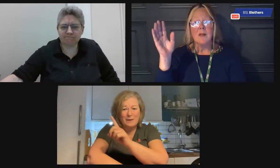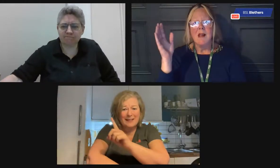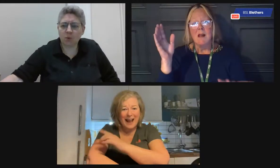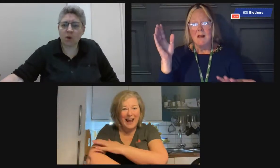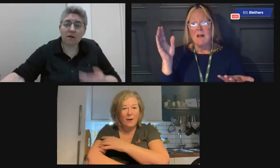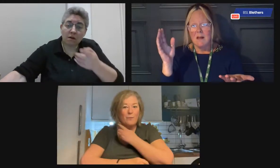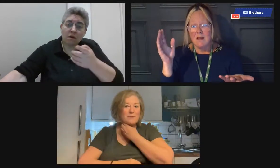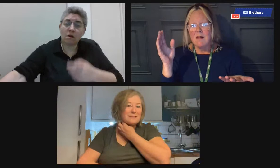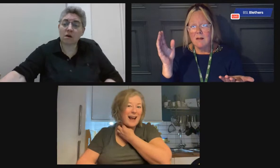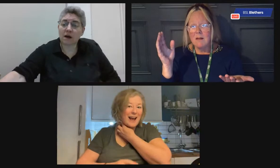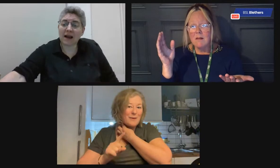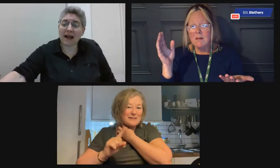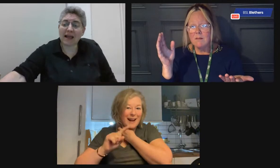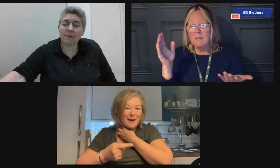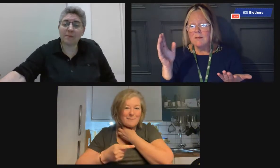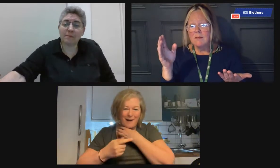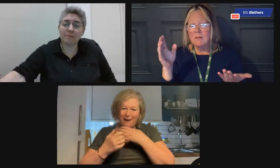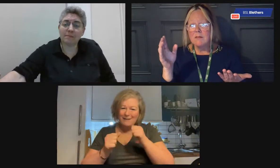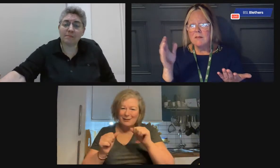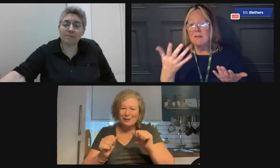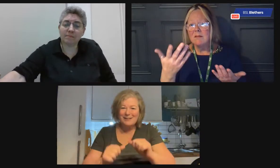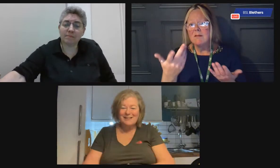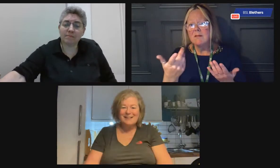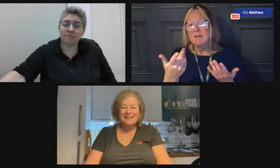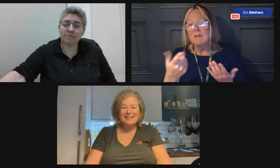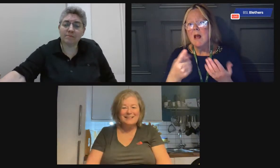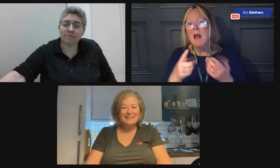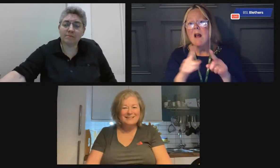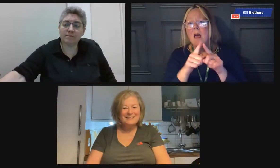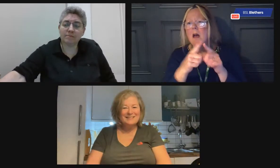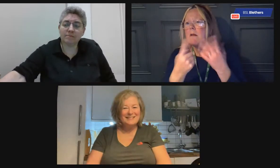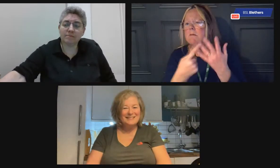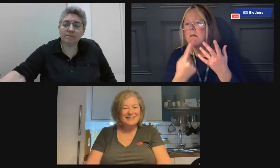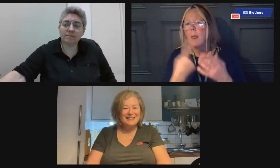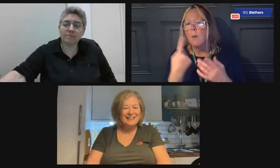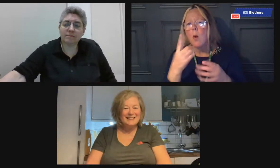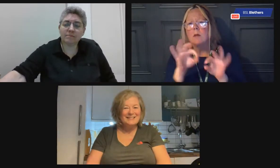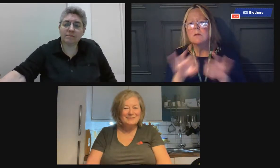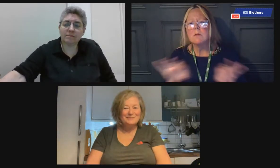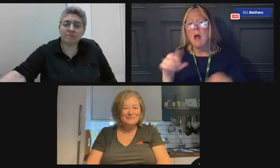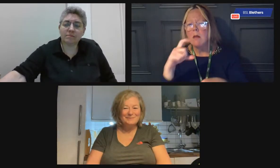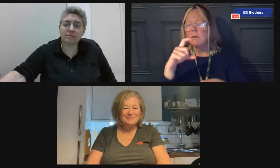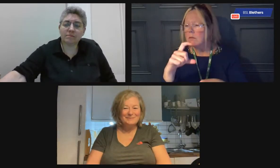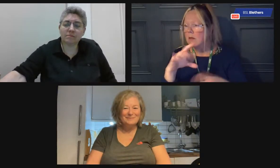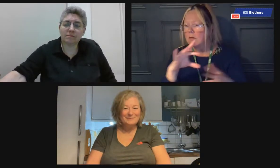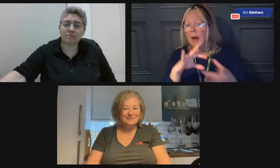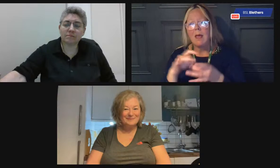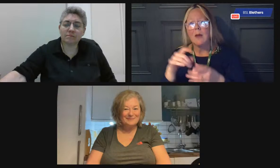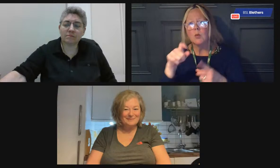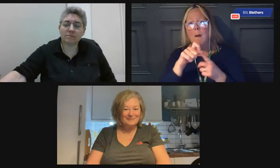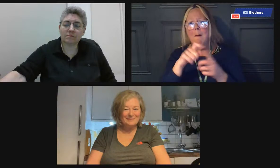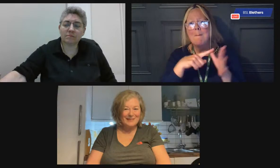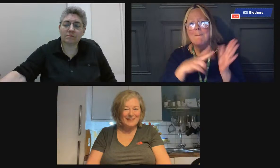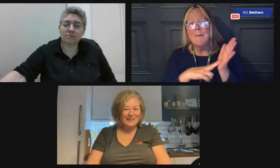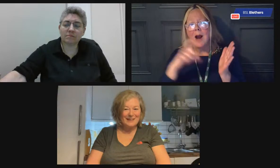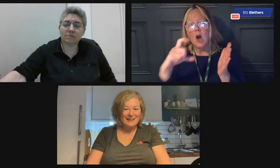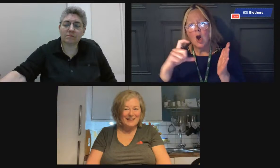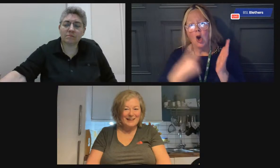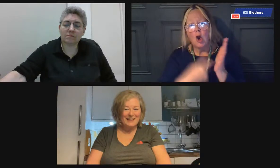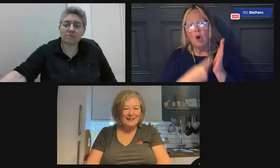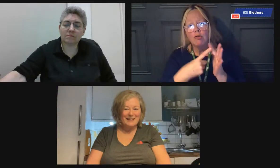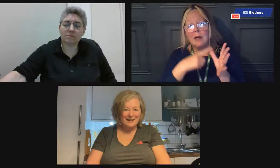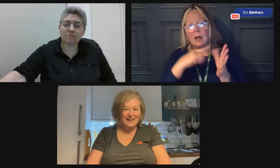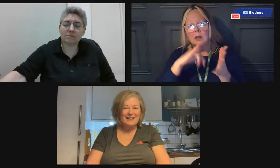remission, I still, anytime there's a source anywhere in my Yeah. body, it feels a bit painful. I think, oh no, it's back. And another